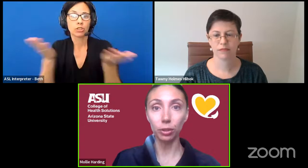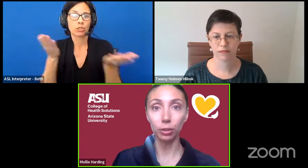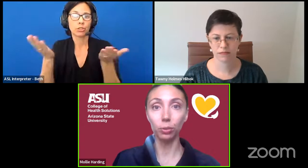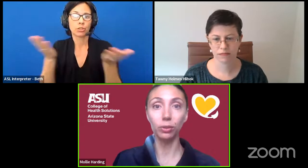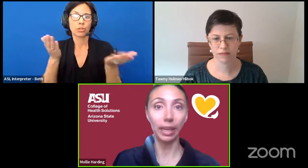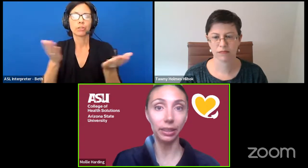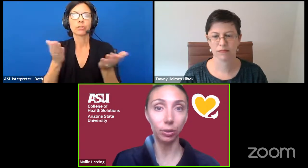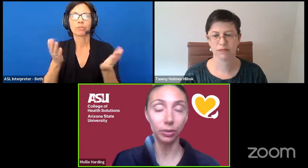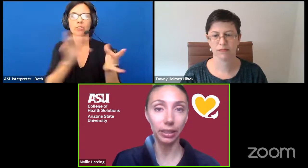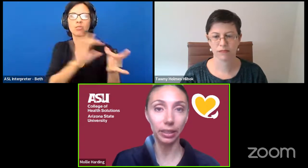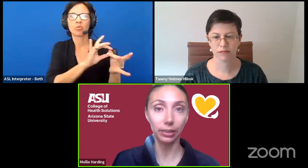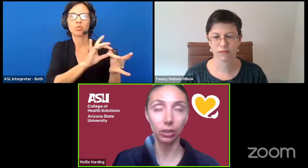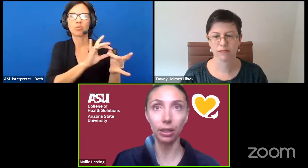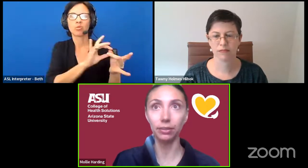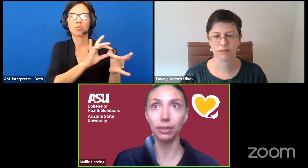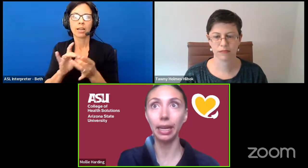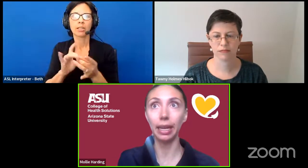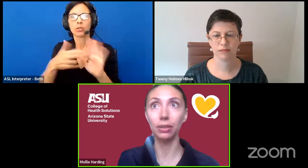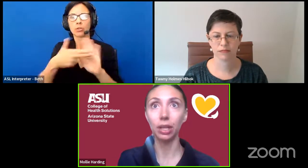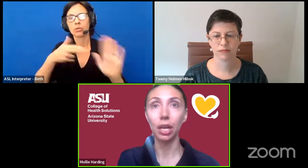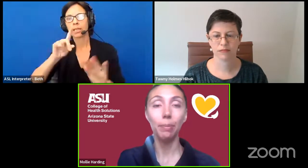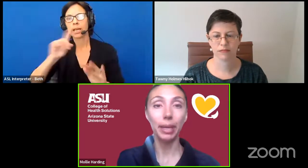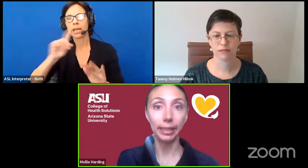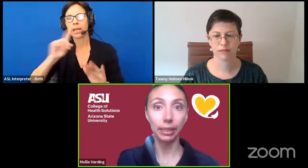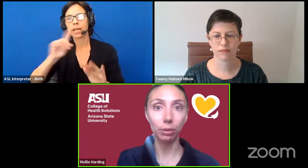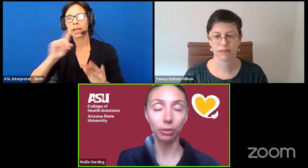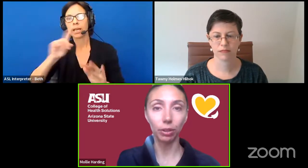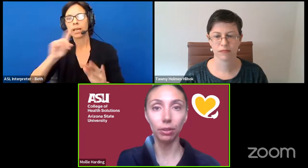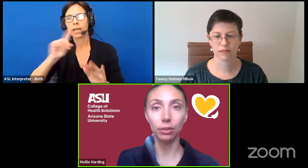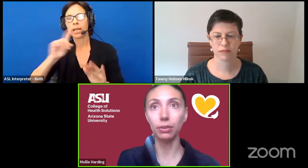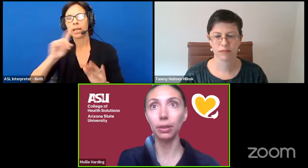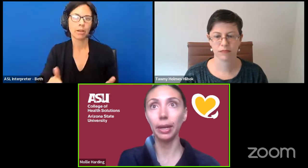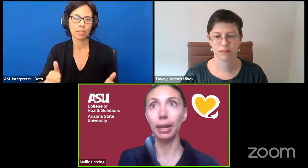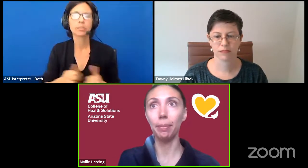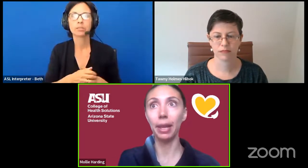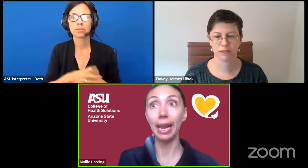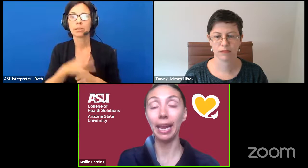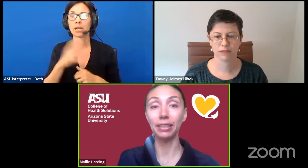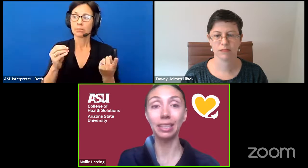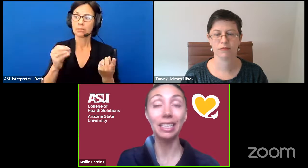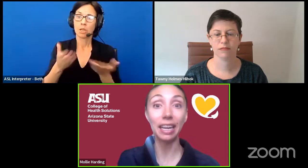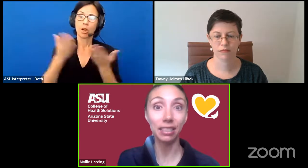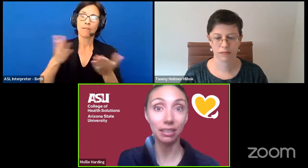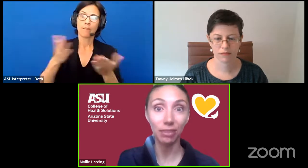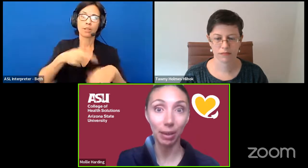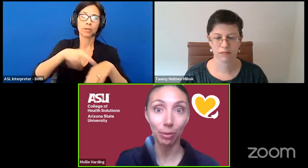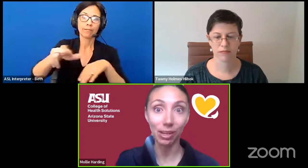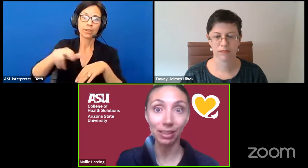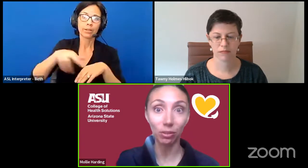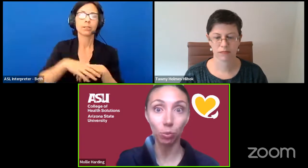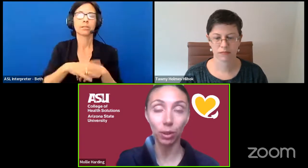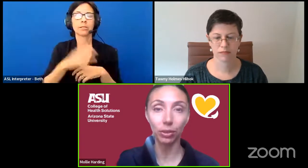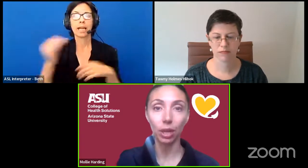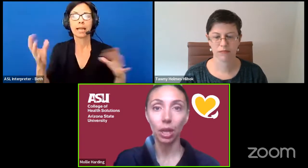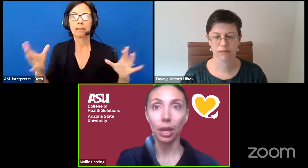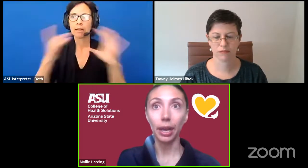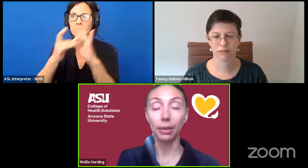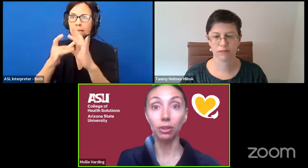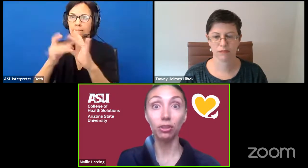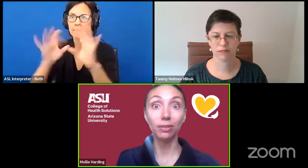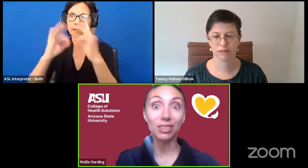when it comes to diagnosing hearing loss and making referrals and connecting families